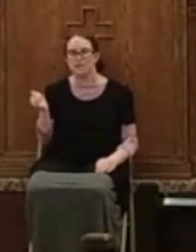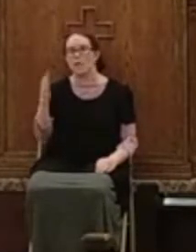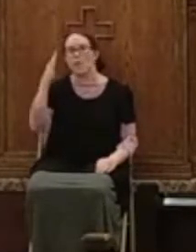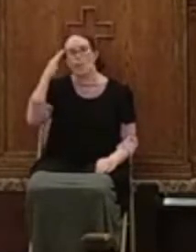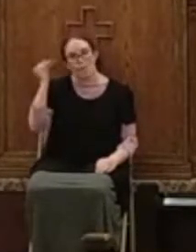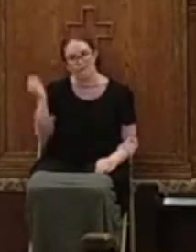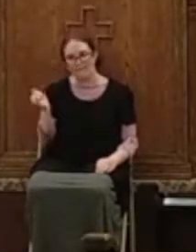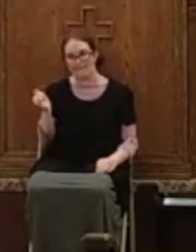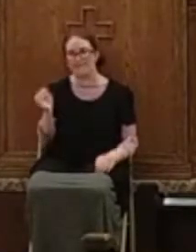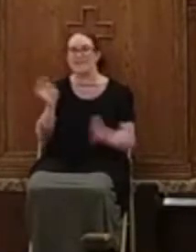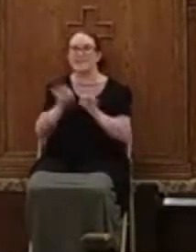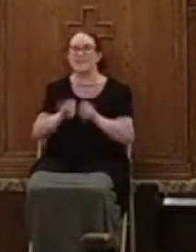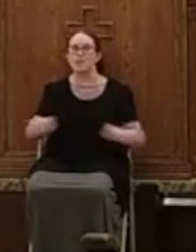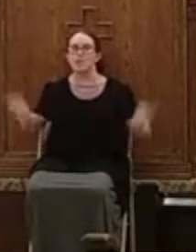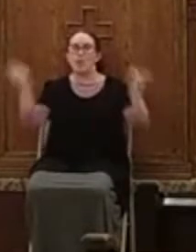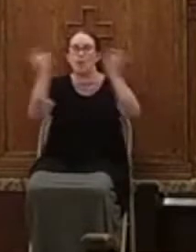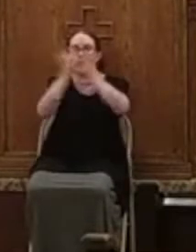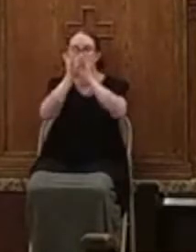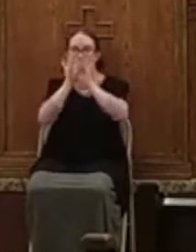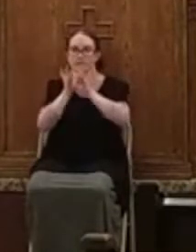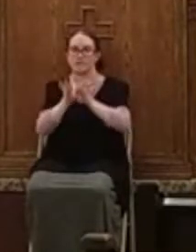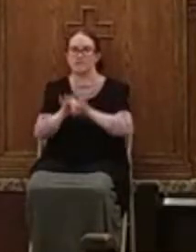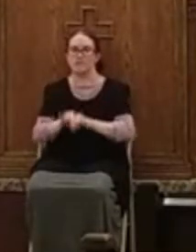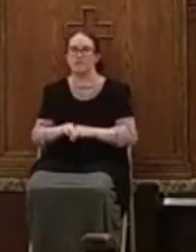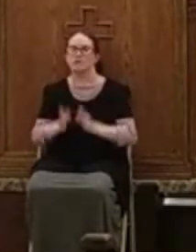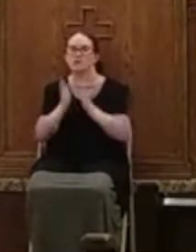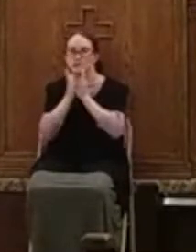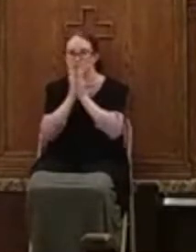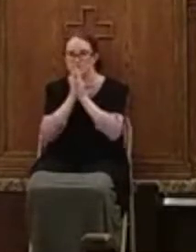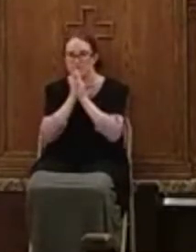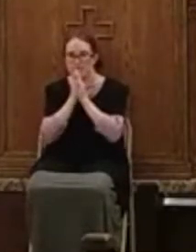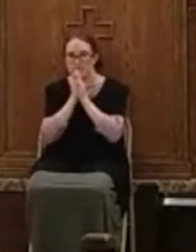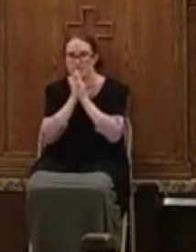Why is it important that you pray